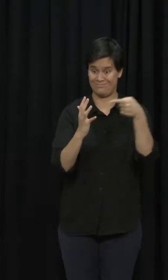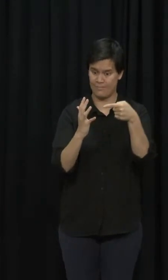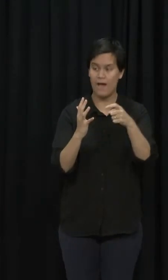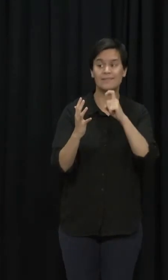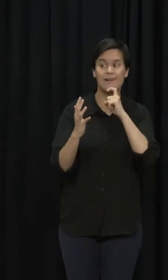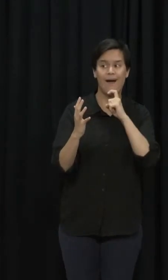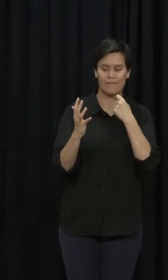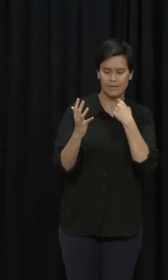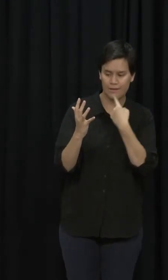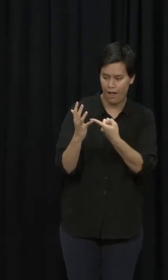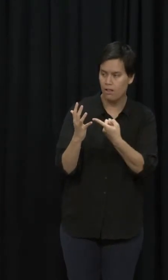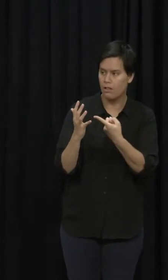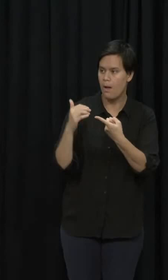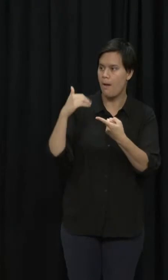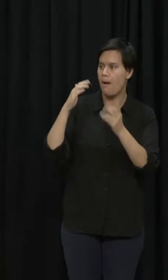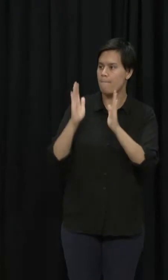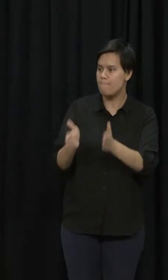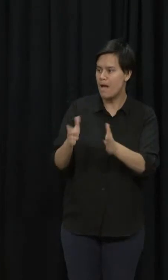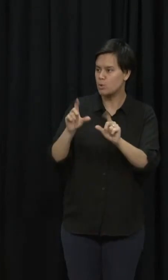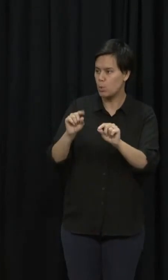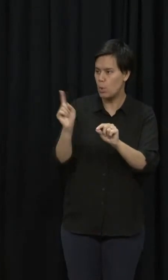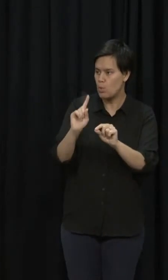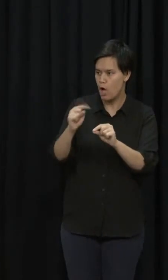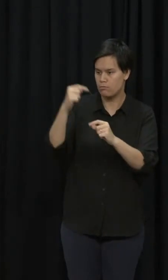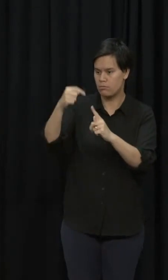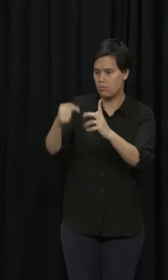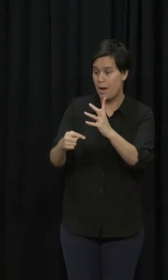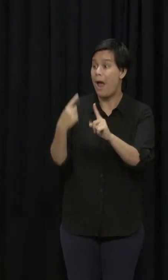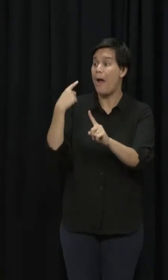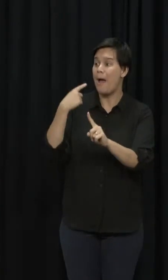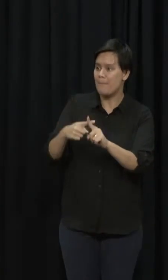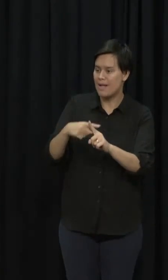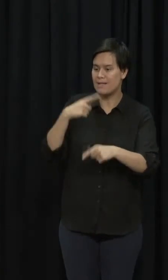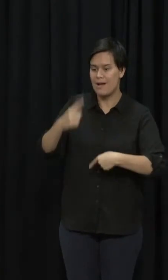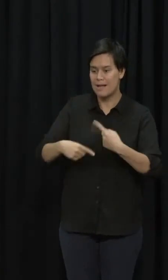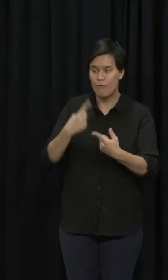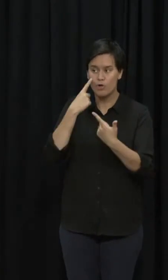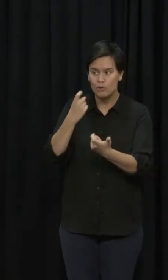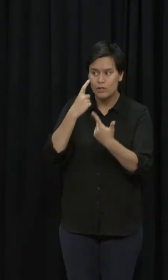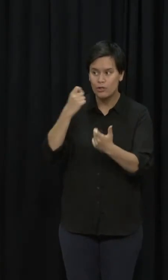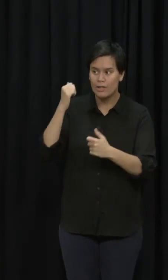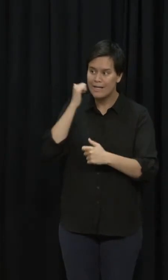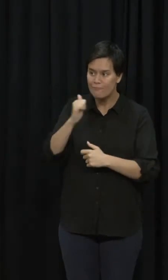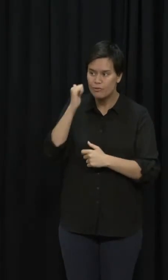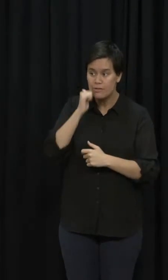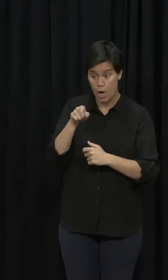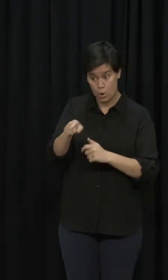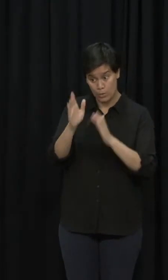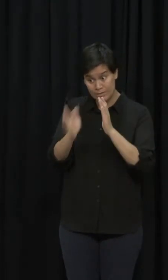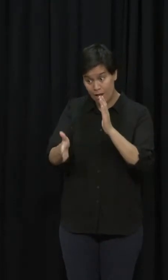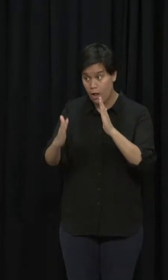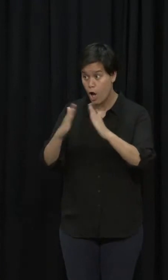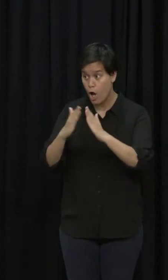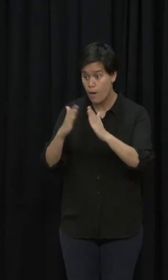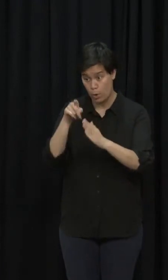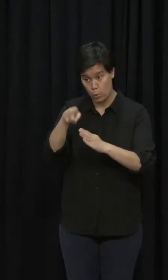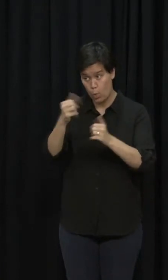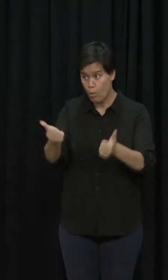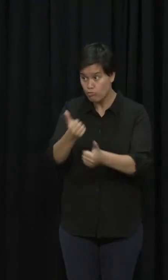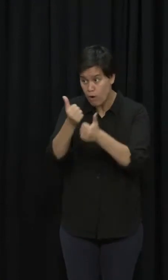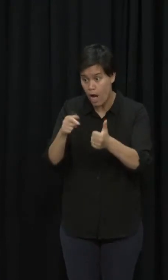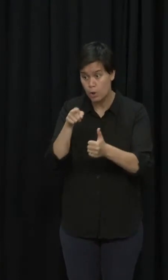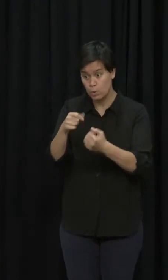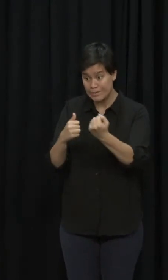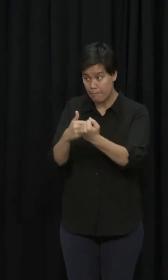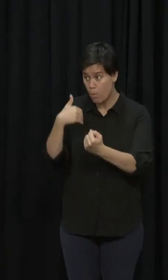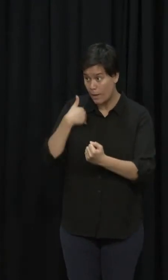We also undertake welfare checks, and so that means that there is that chance for us to check that you are at home and doing what you need to be doing, and we also have